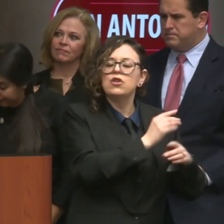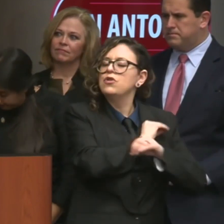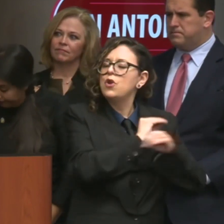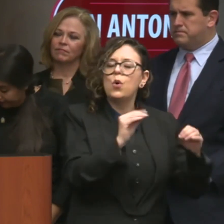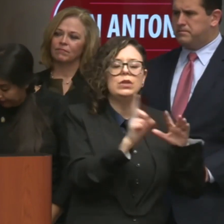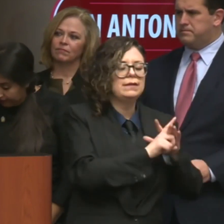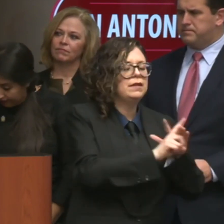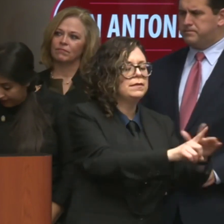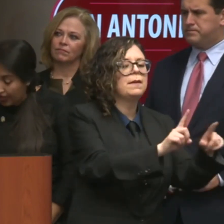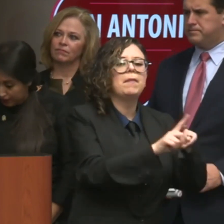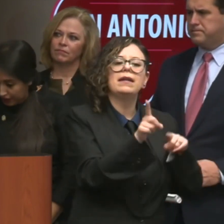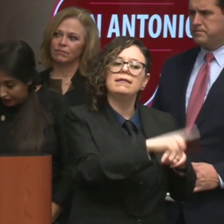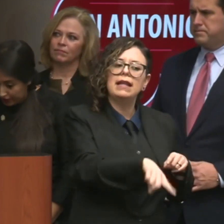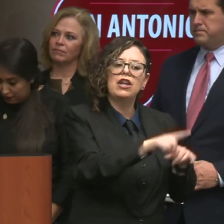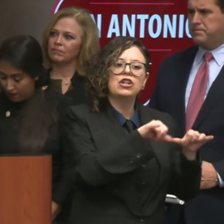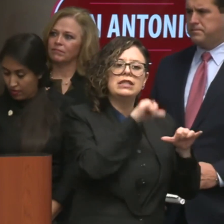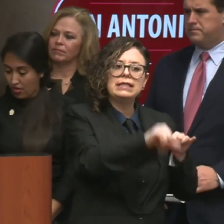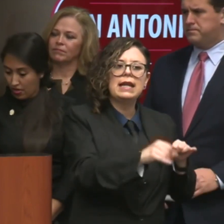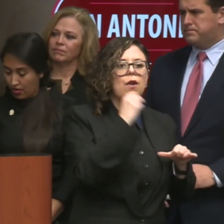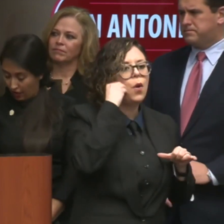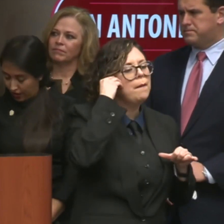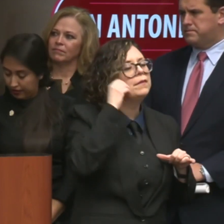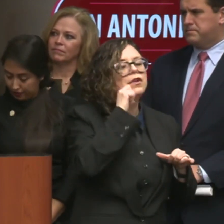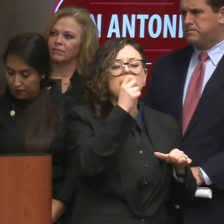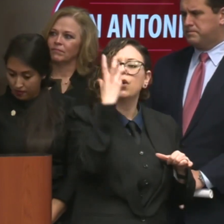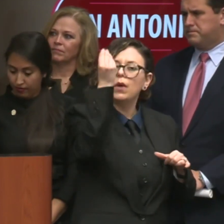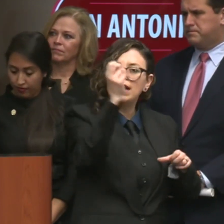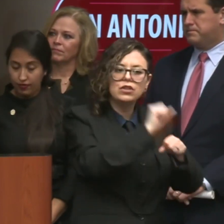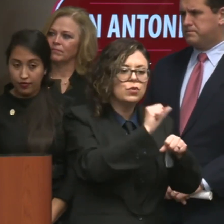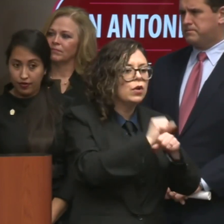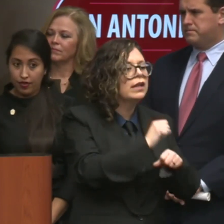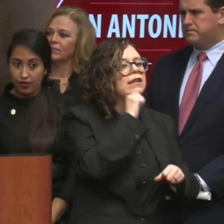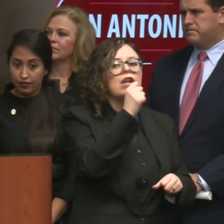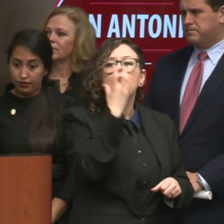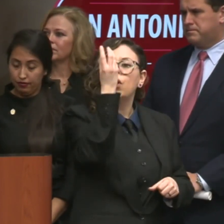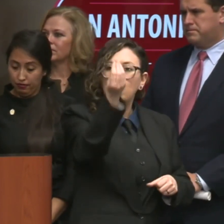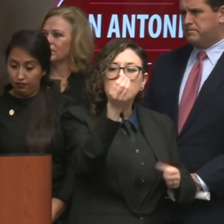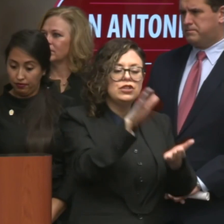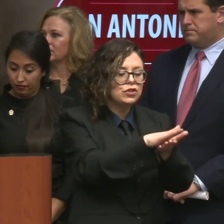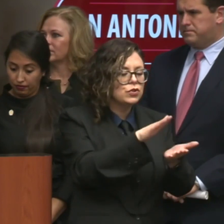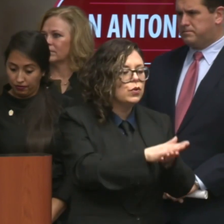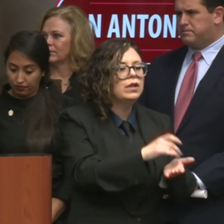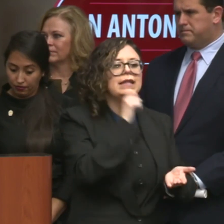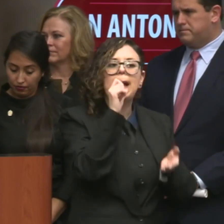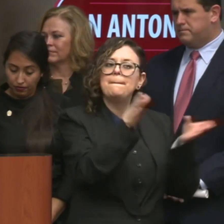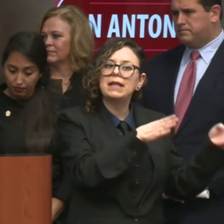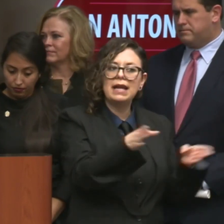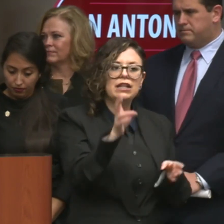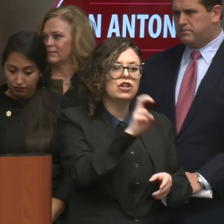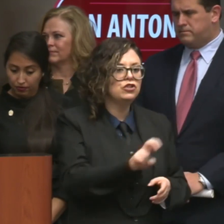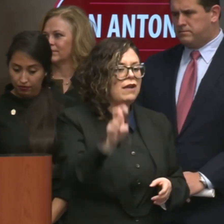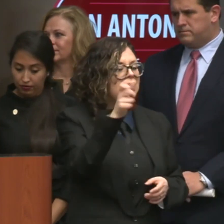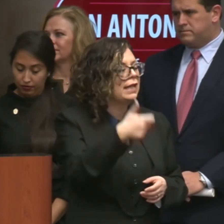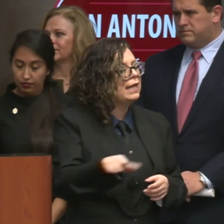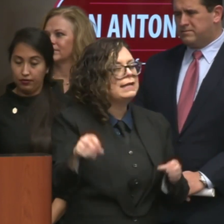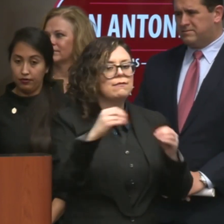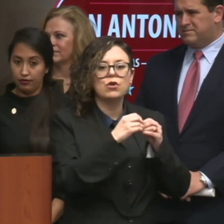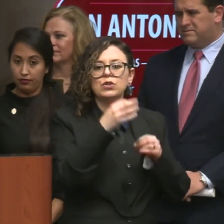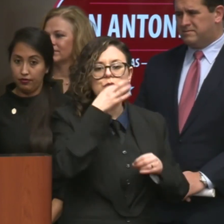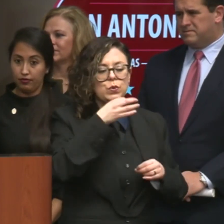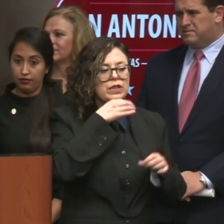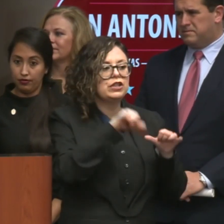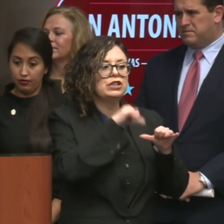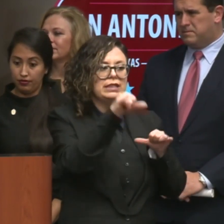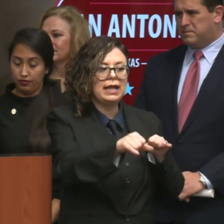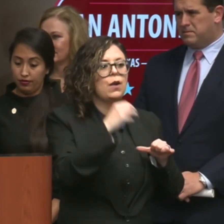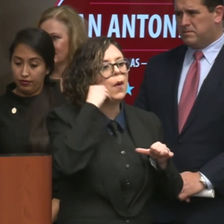staying home. They're not going to work, not going to school, not planning on traveling anytime soon. They are staying